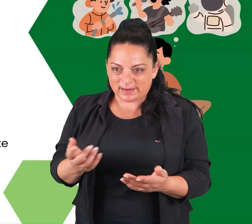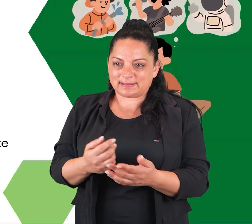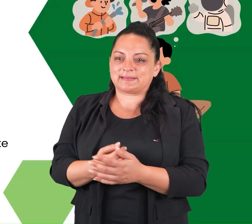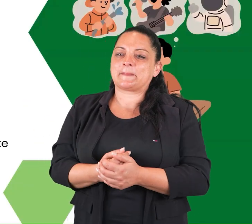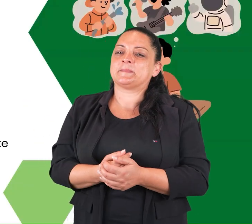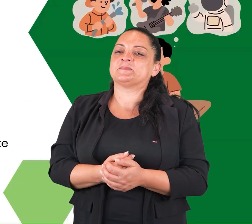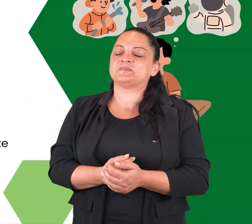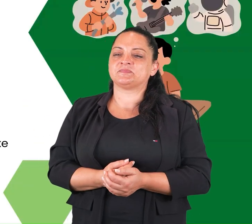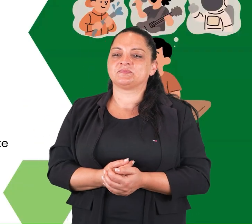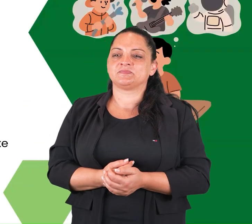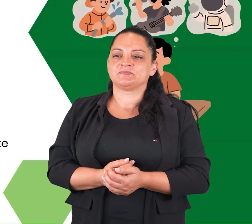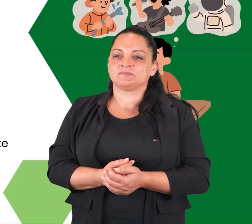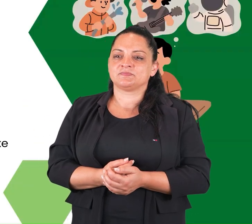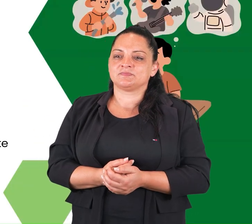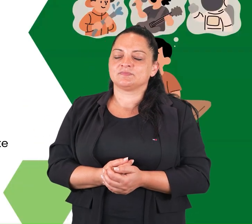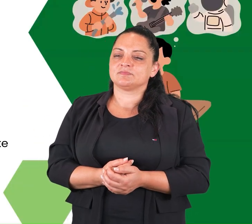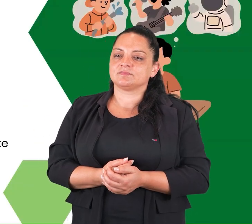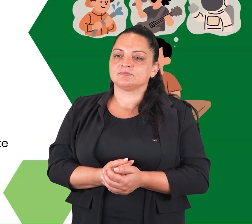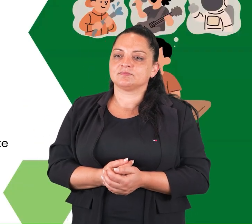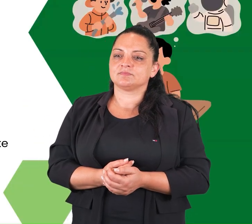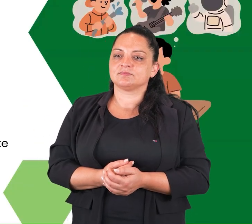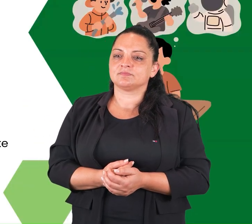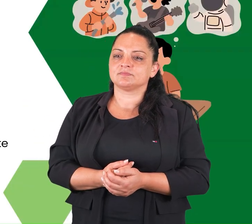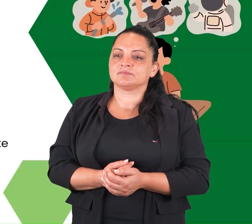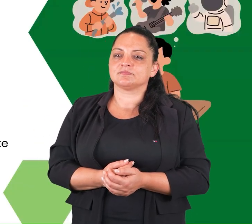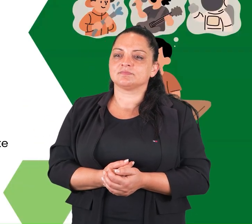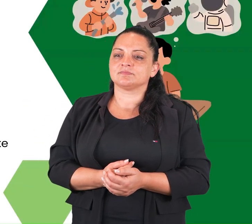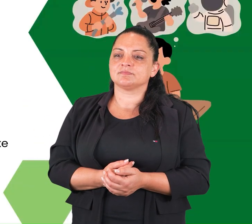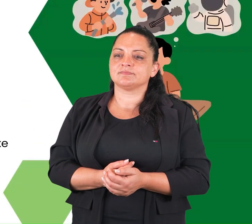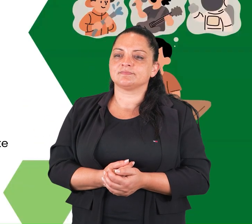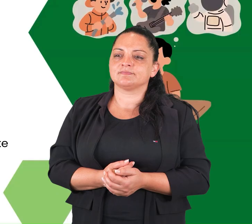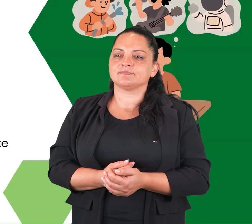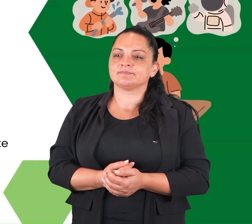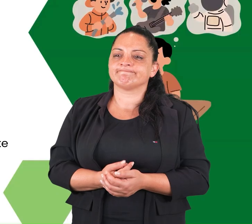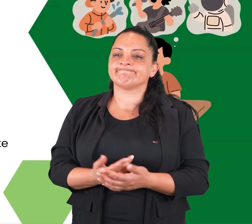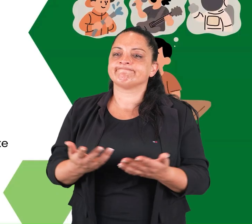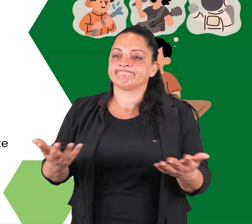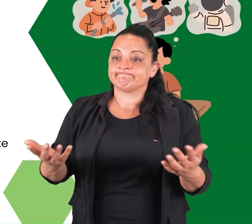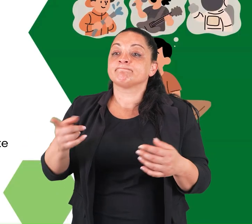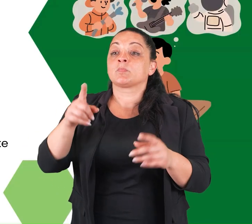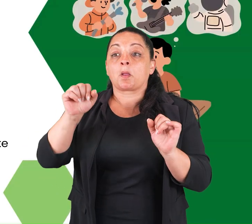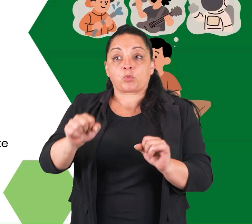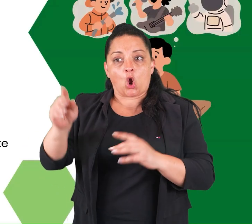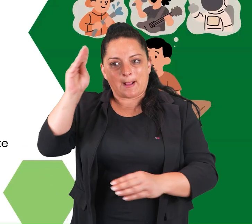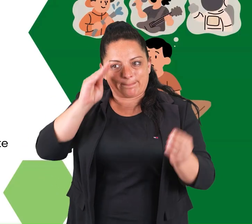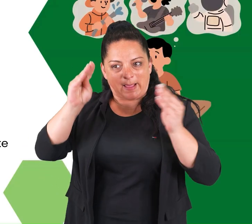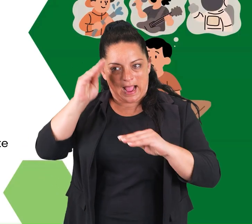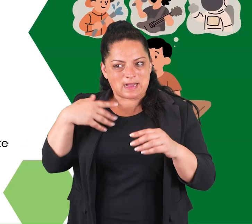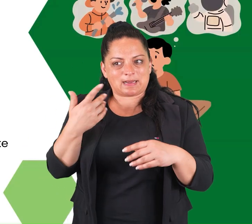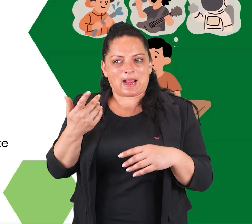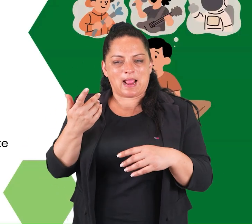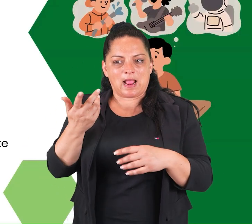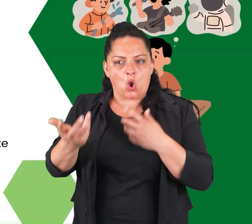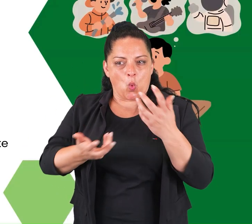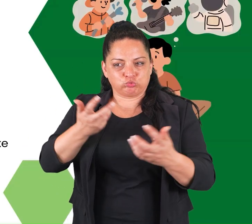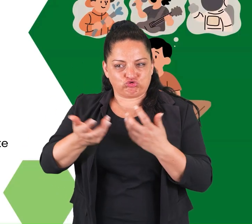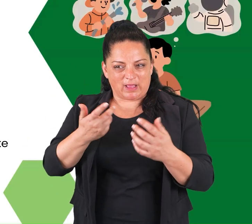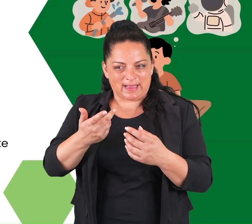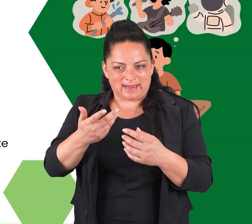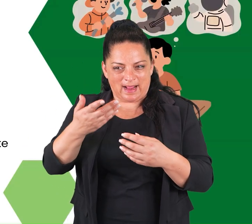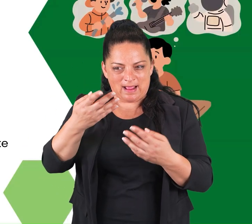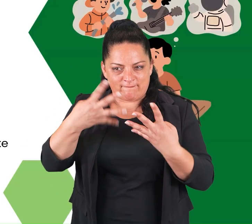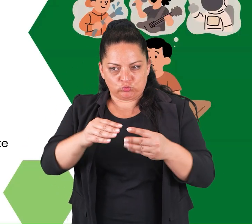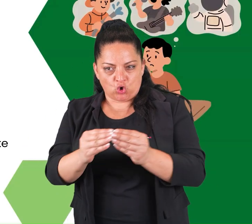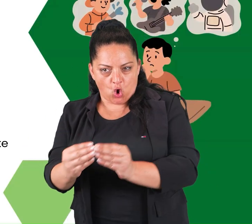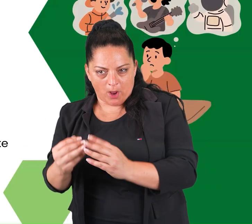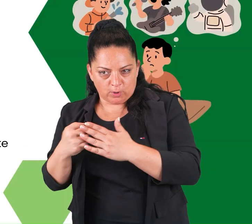for deaf and hard of hearing learners, and also you can learn